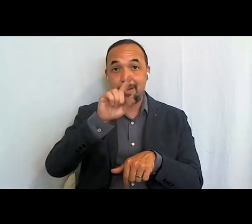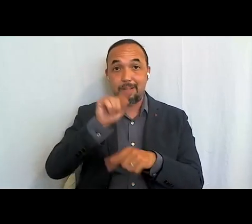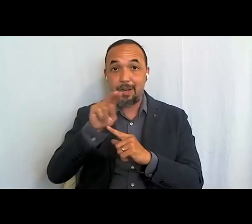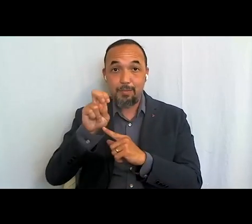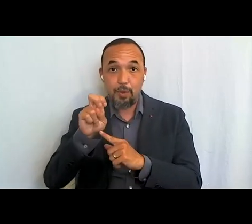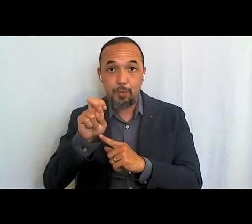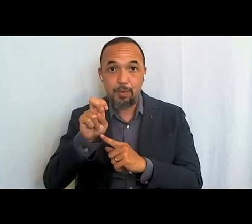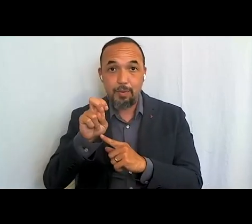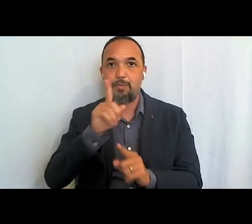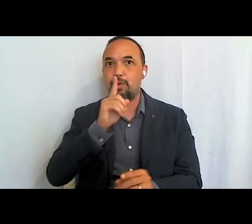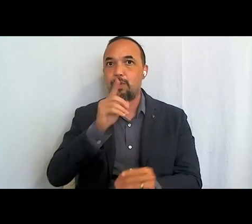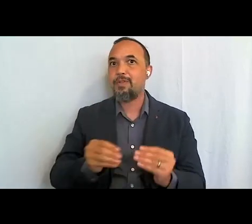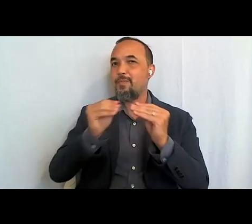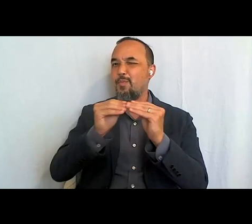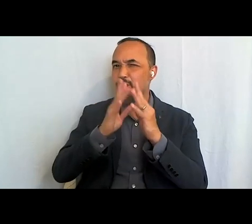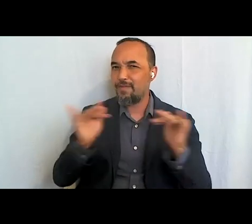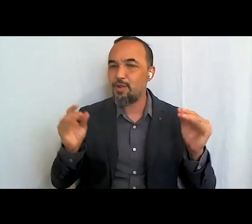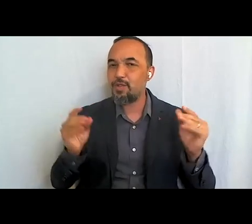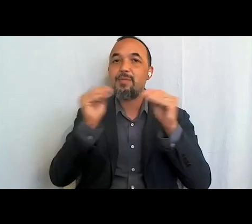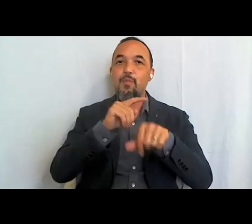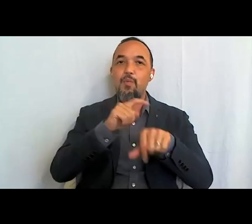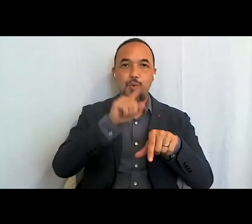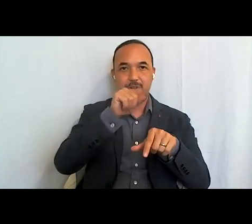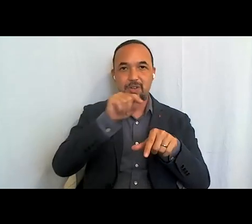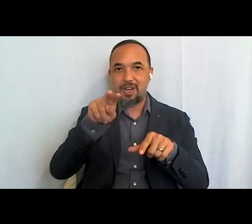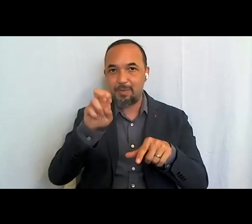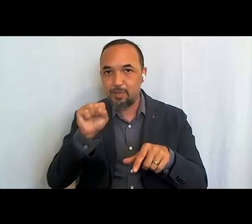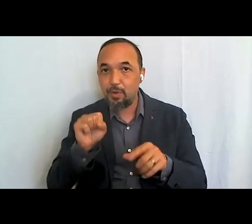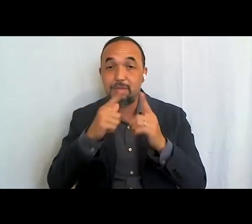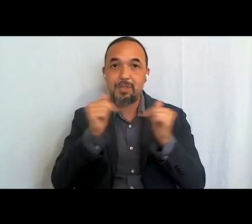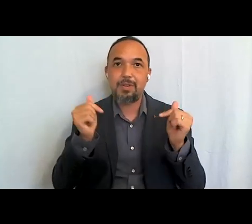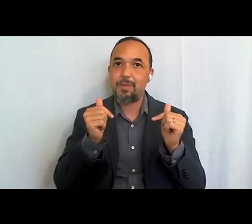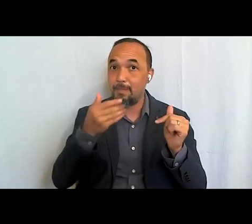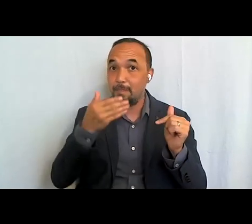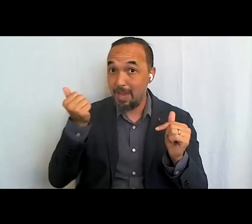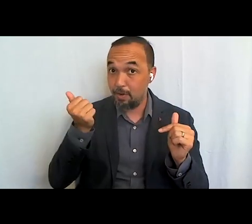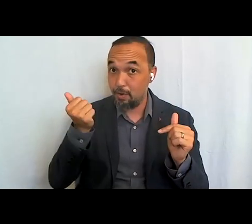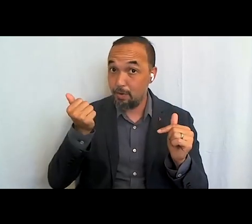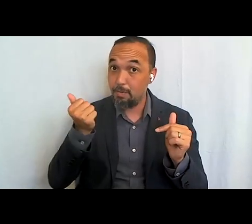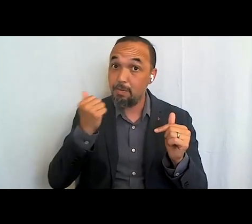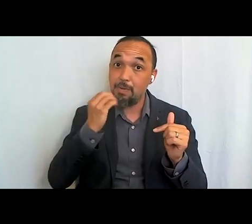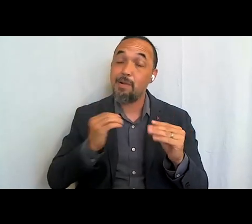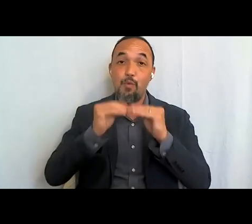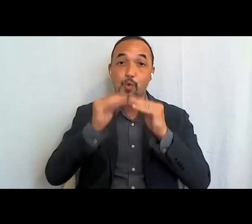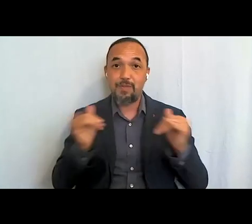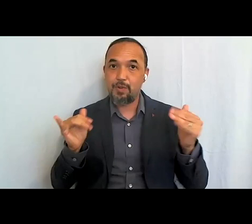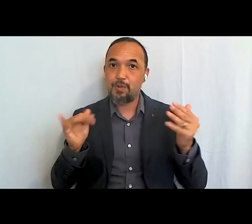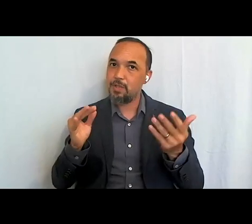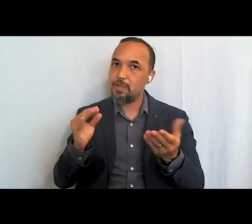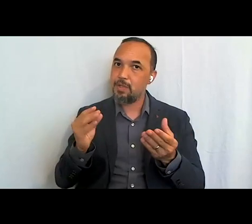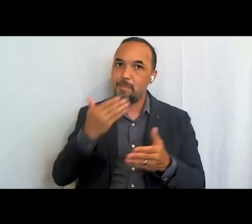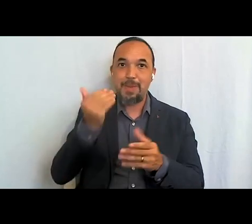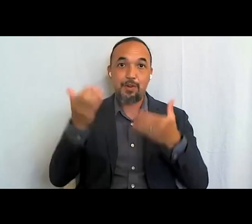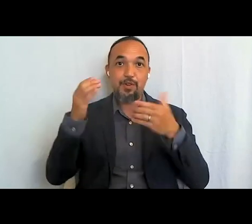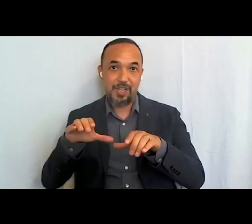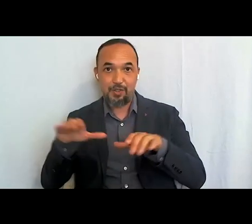better. The more diversity in your team, the better your chances of putting up a great performance in GISH, if that's your thing. If you're in